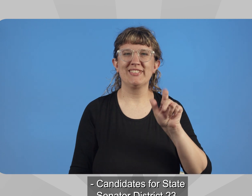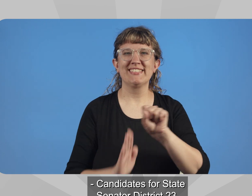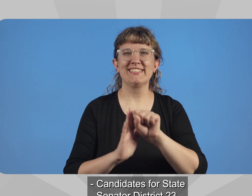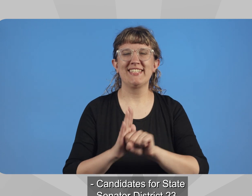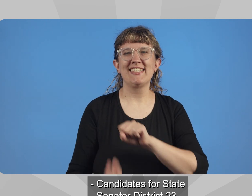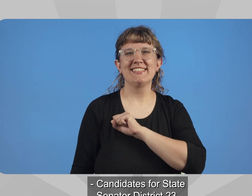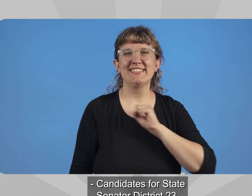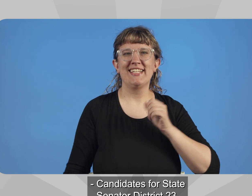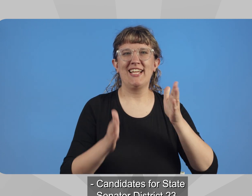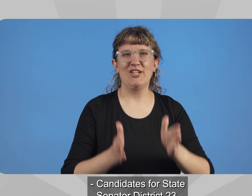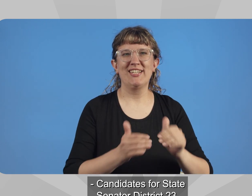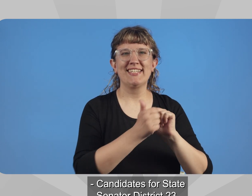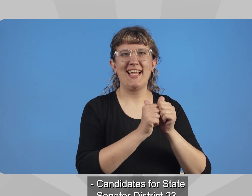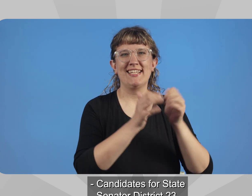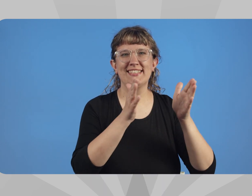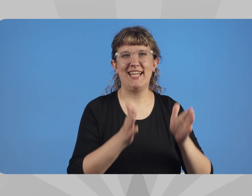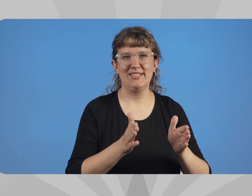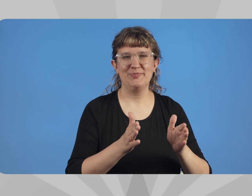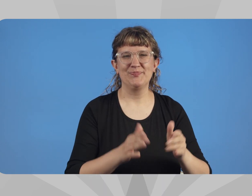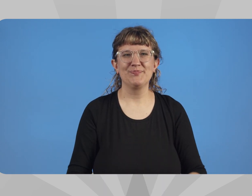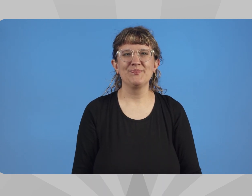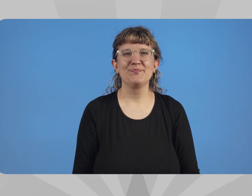Candidates for State Senator, District 23.